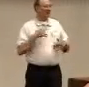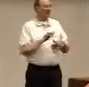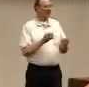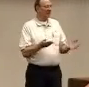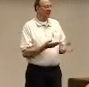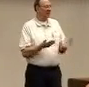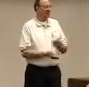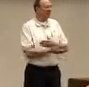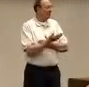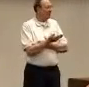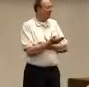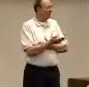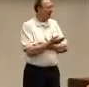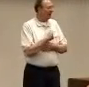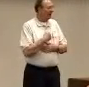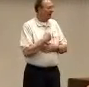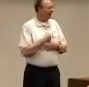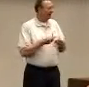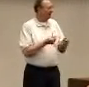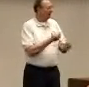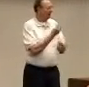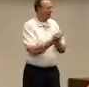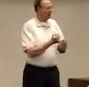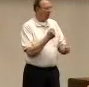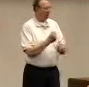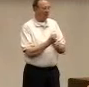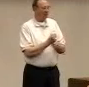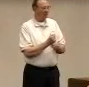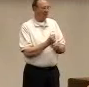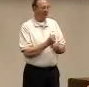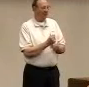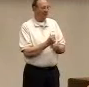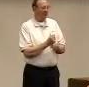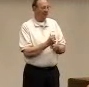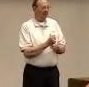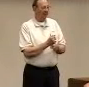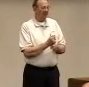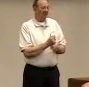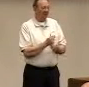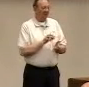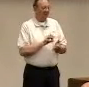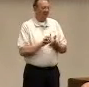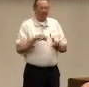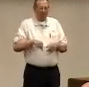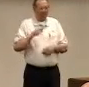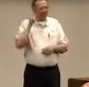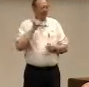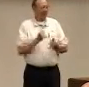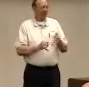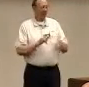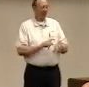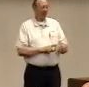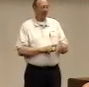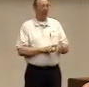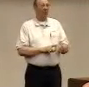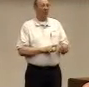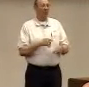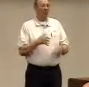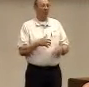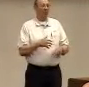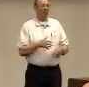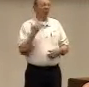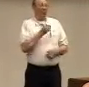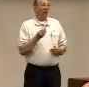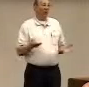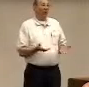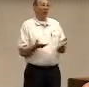I'm excited to be here with you guys this morning. It's been, I think, 4 years we thought, or we counted up since I've been to Lubbock last. It's